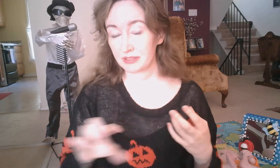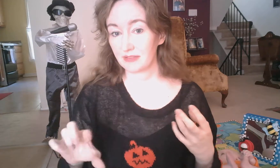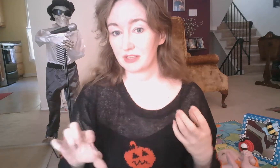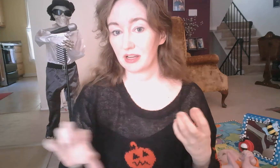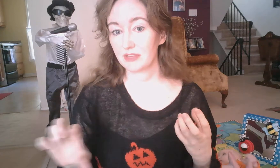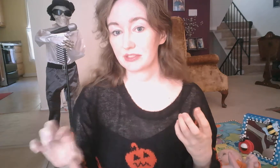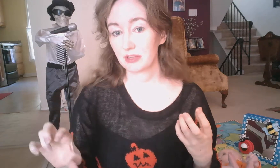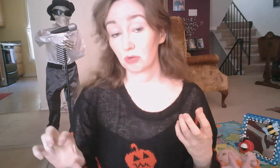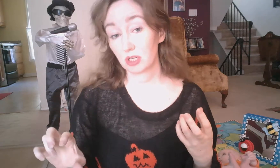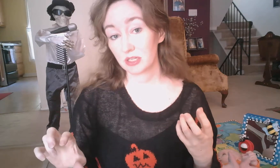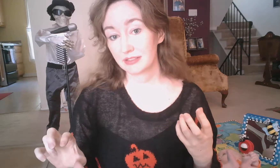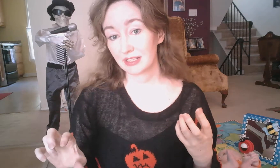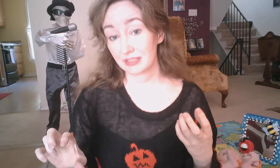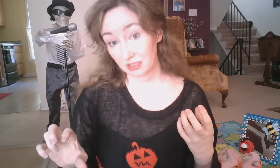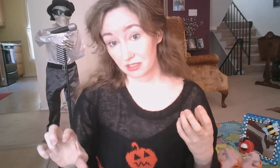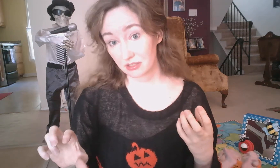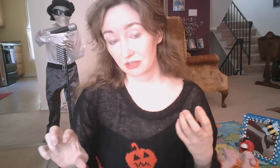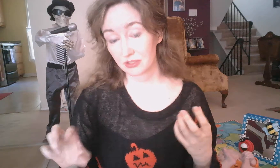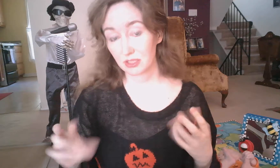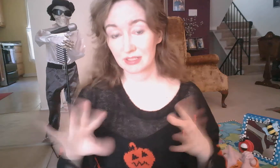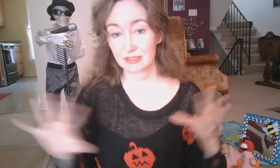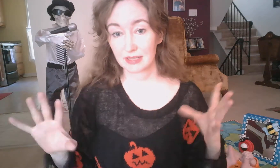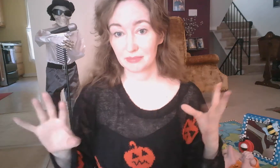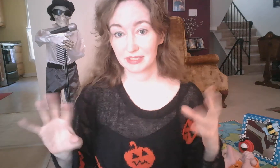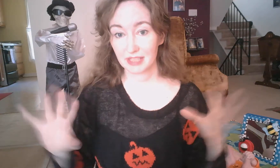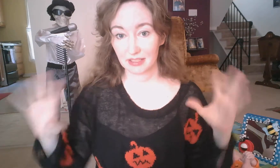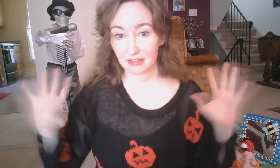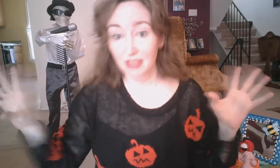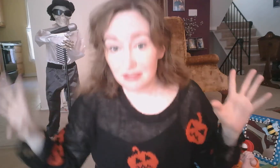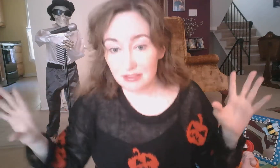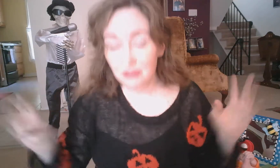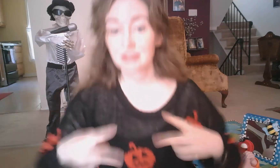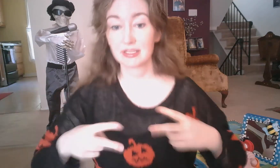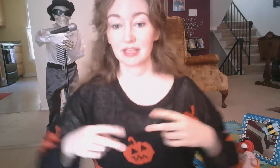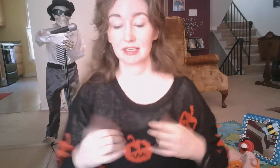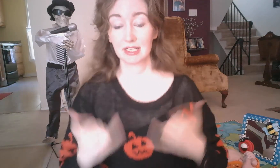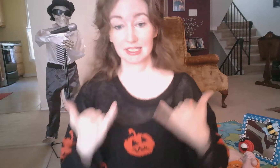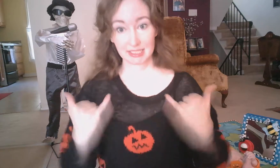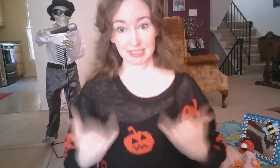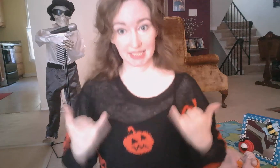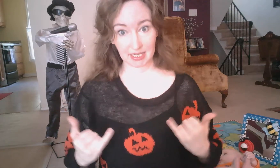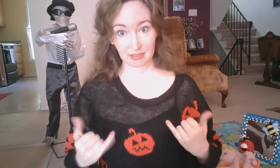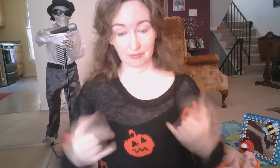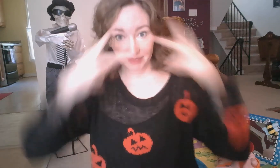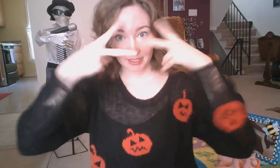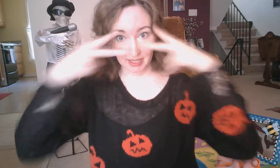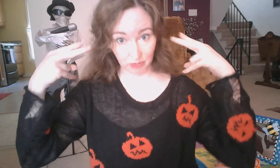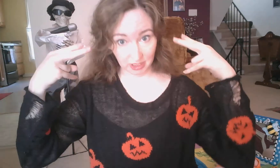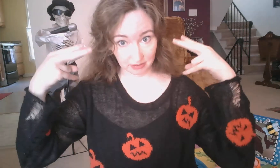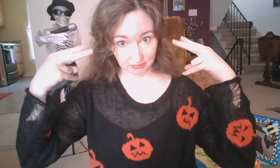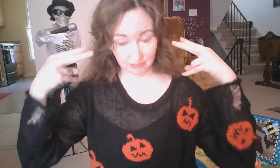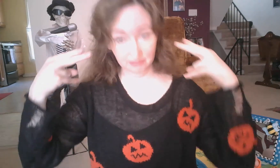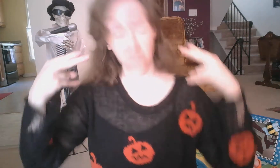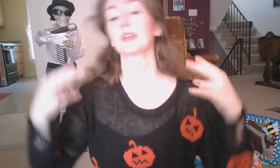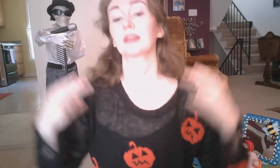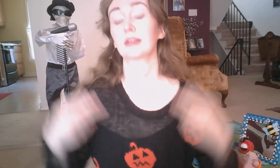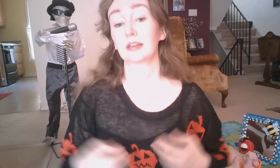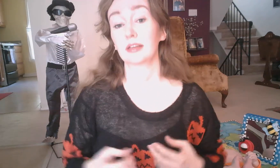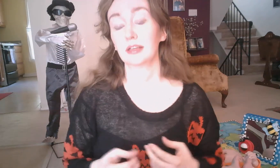have to have the same words as English. So you can skip today is. You can just say, today, Halloween.